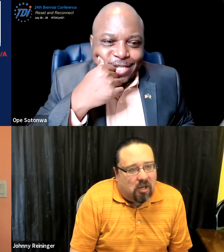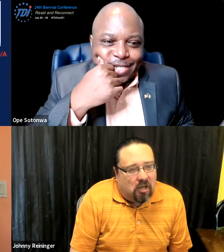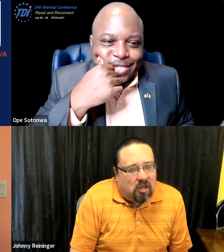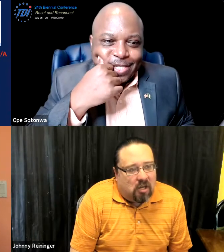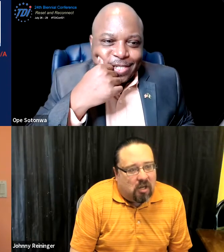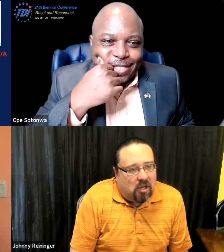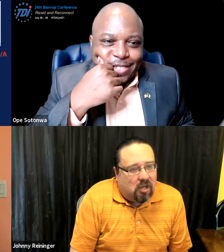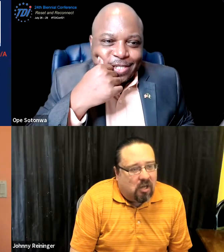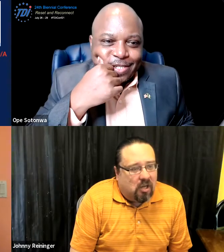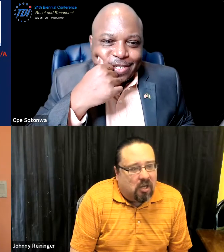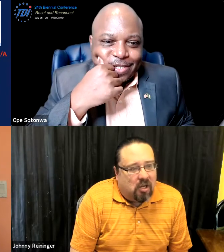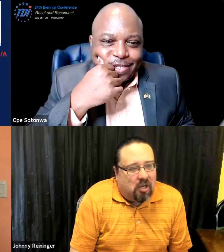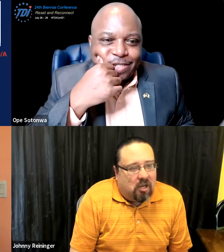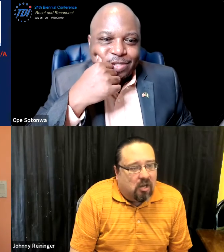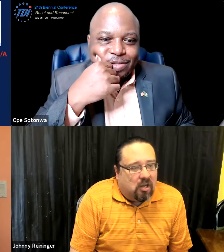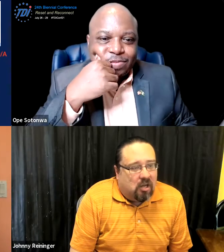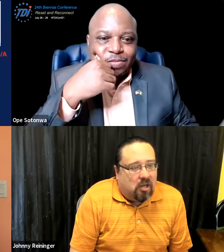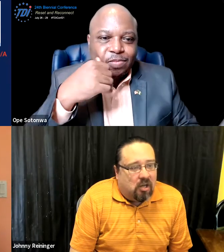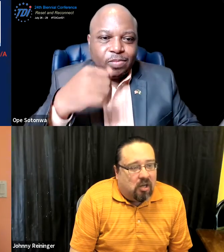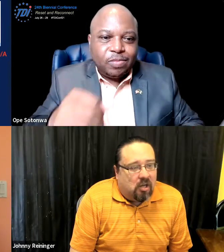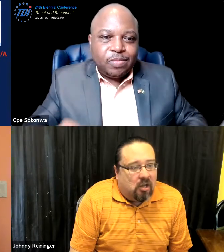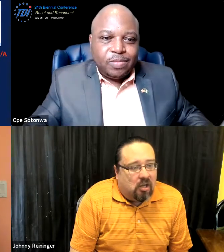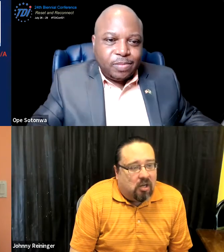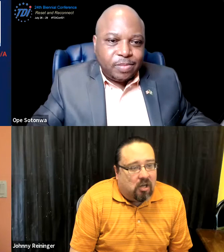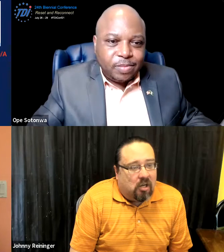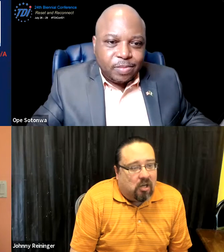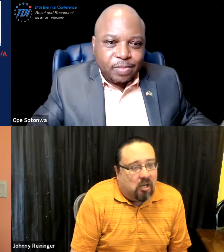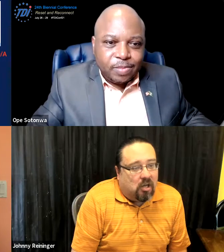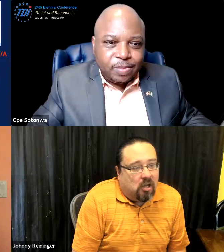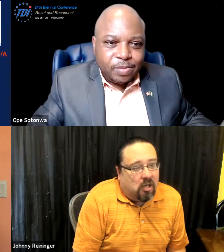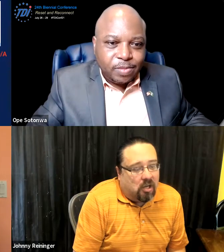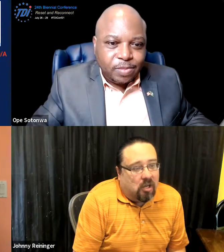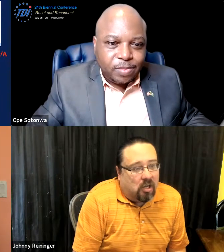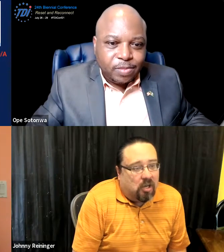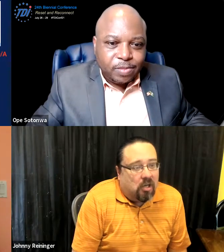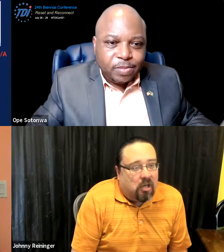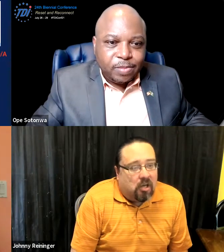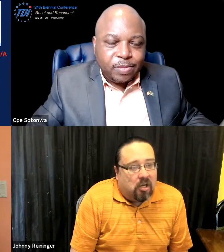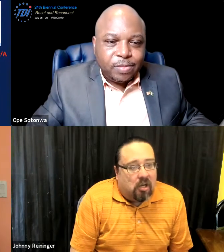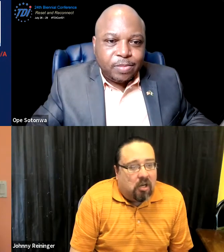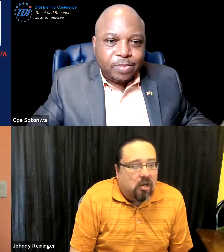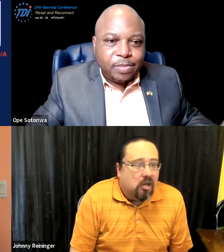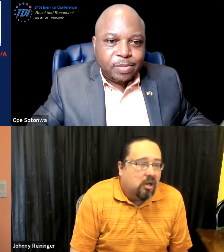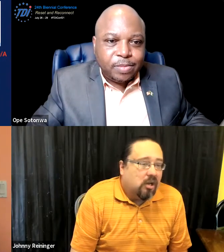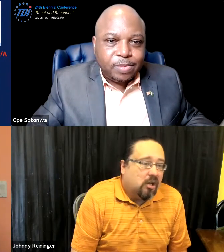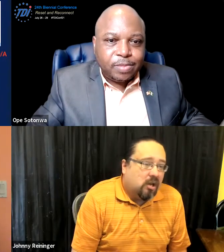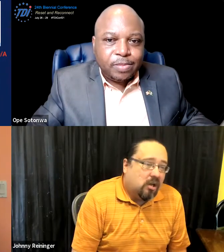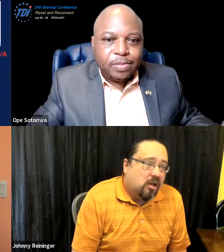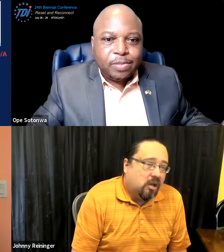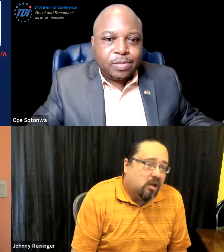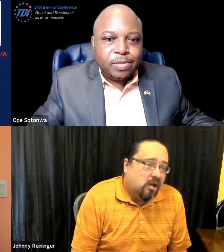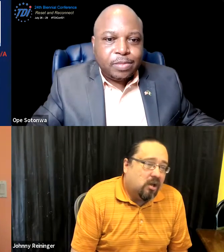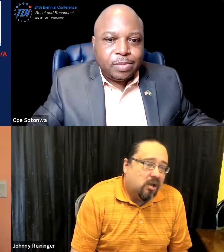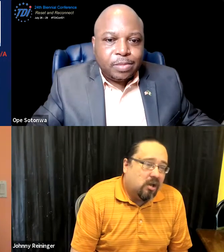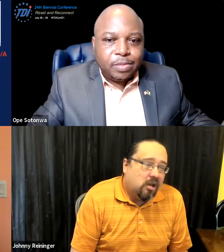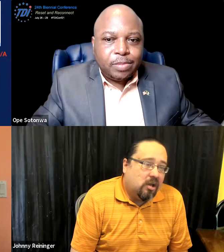This is Rogelio speaking. I think we have talked about the DI issues, and I think